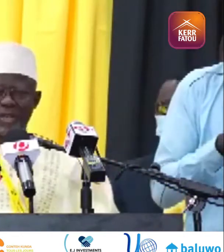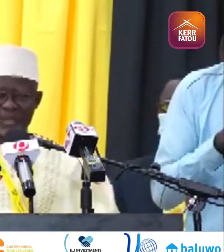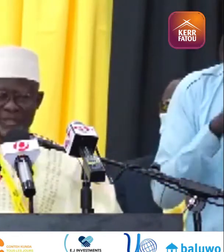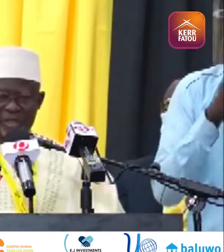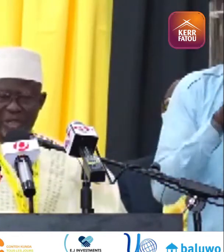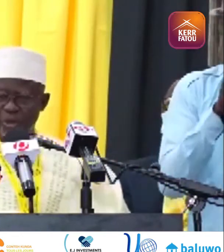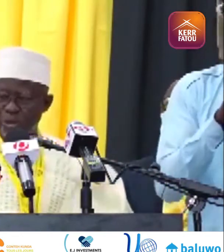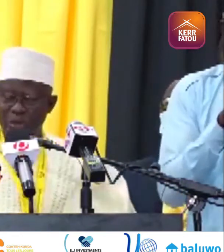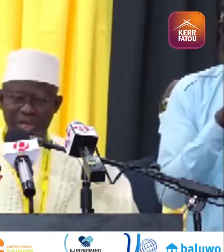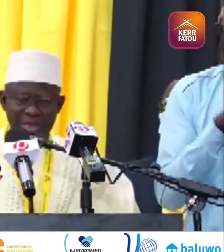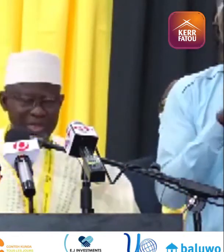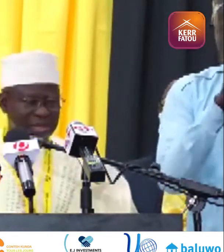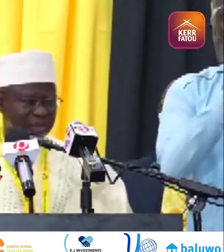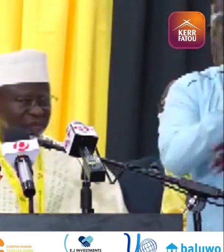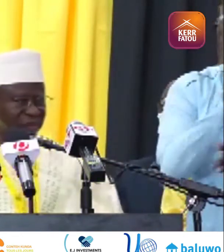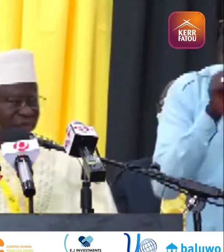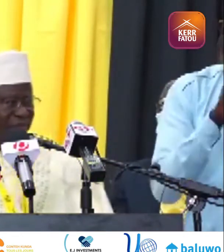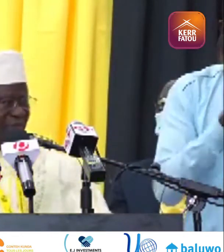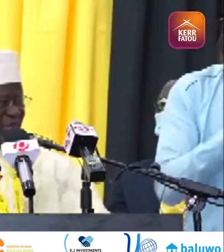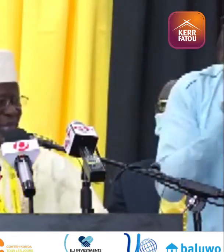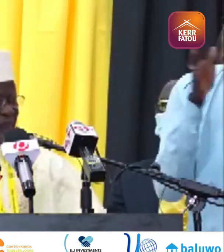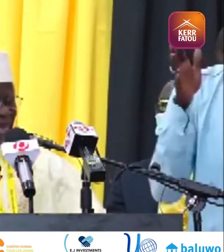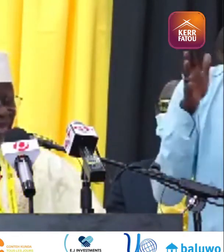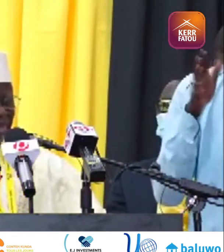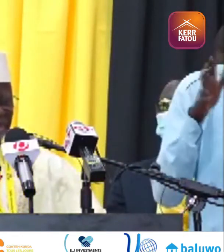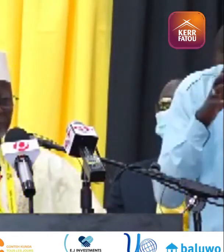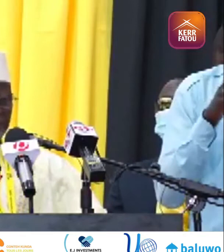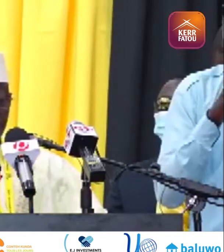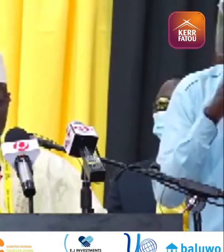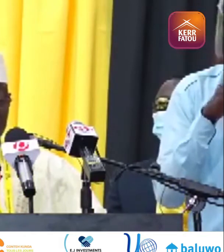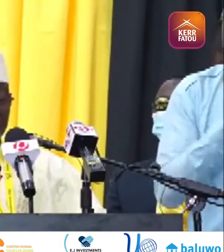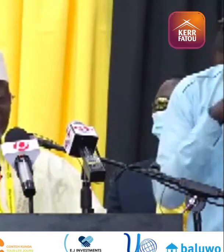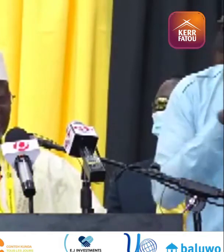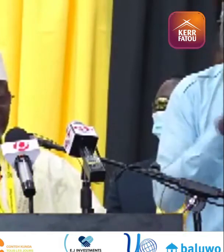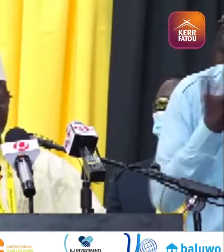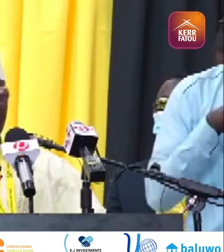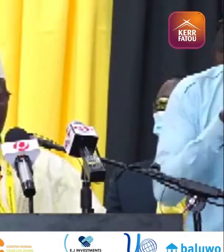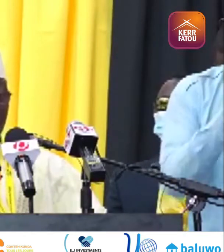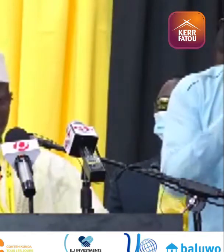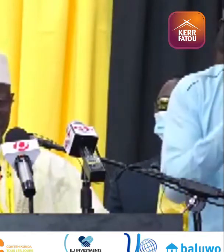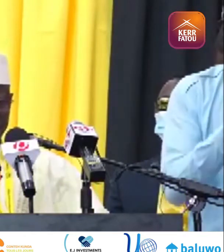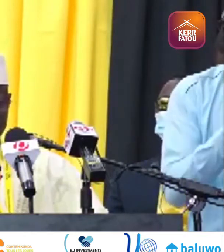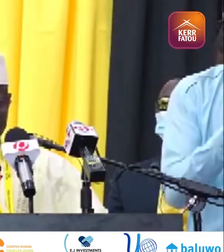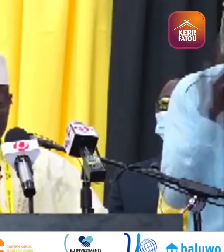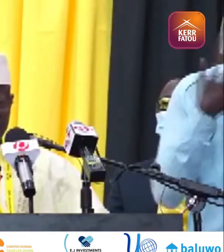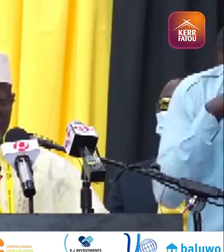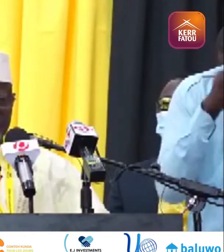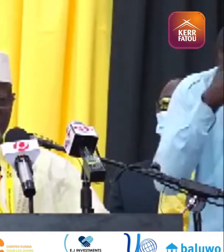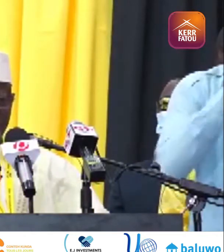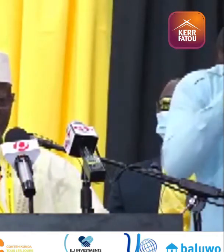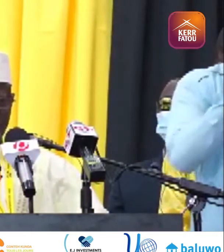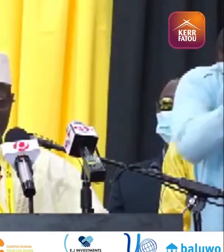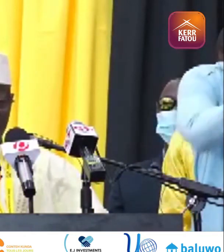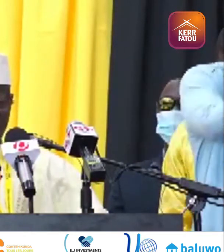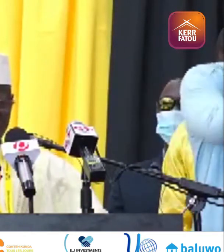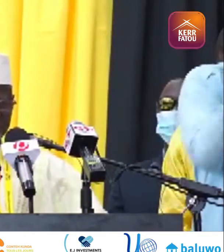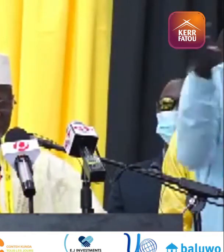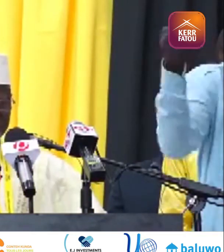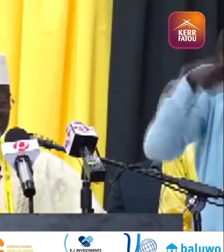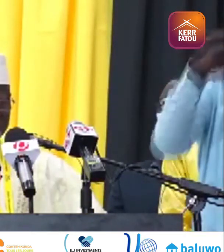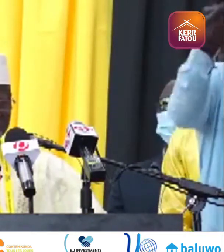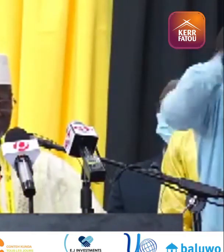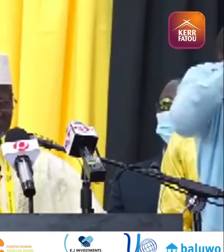That event was witnessed by people gathered from all over, as far as we're from